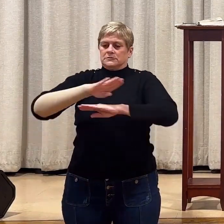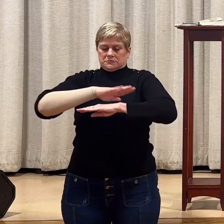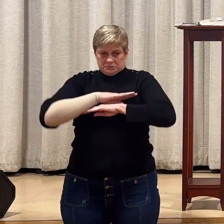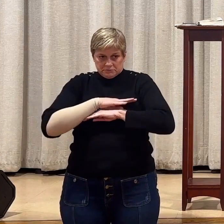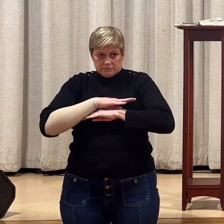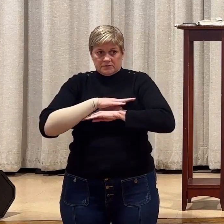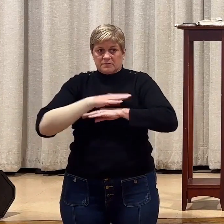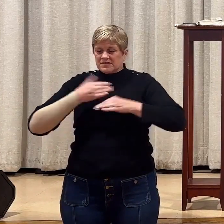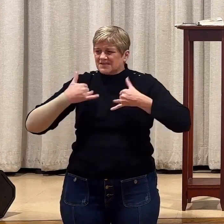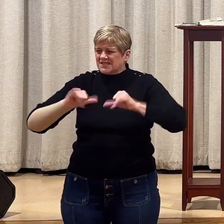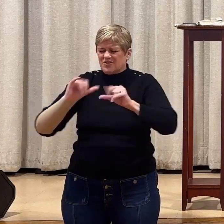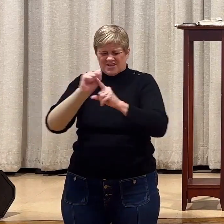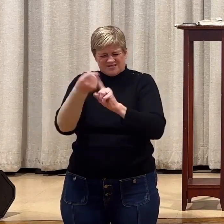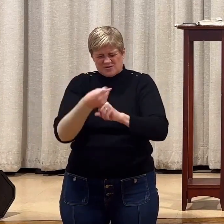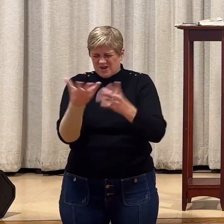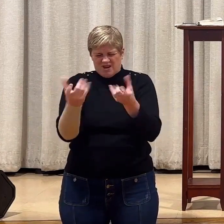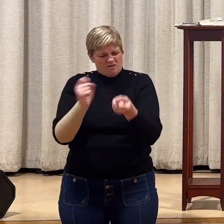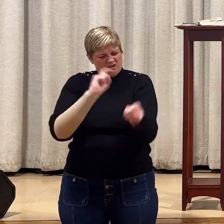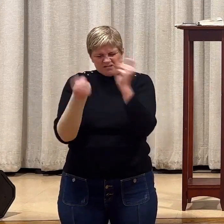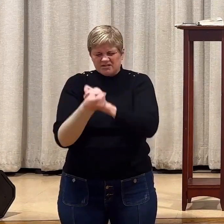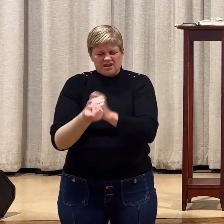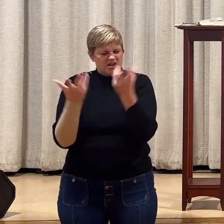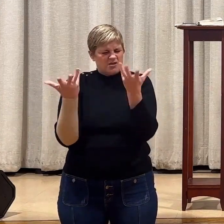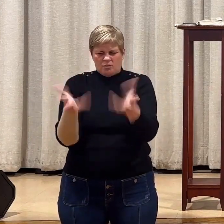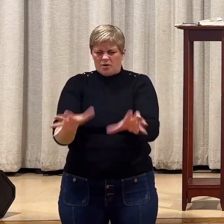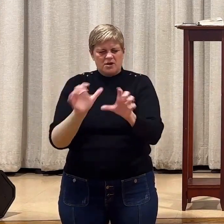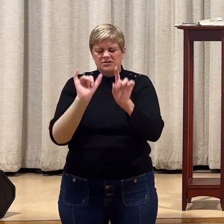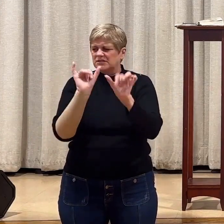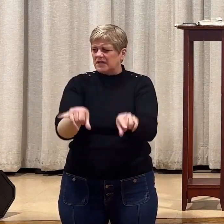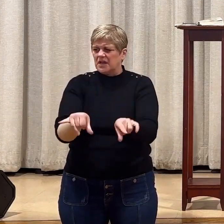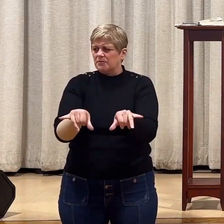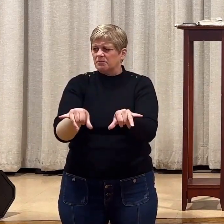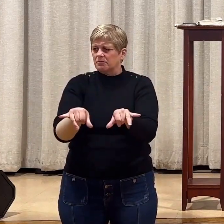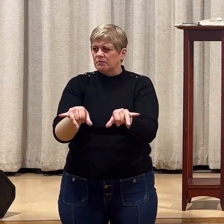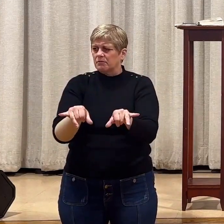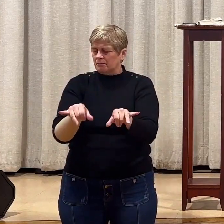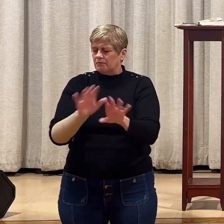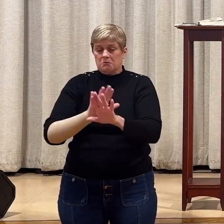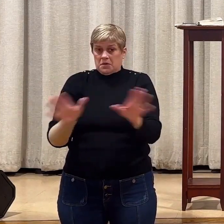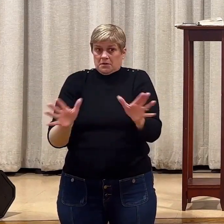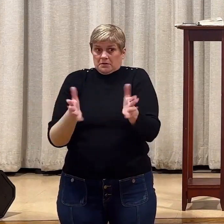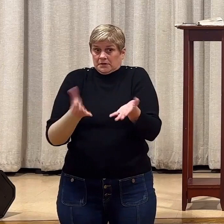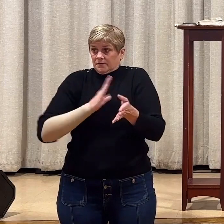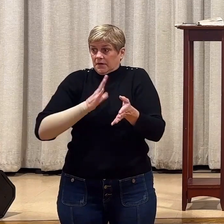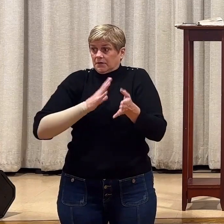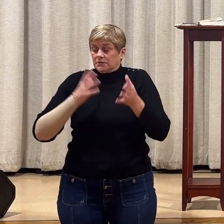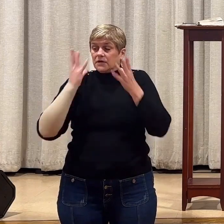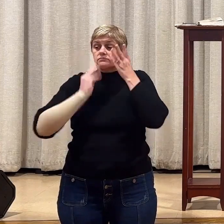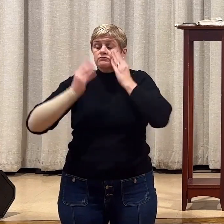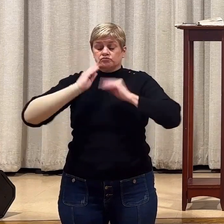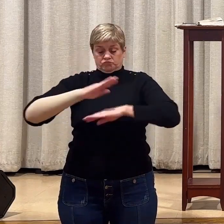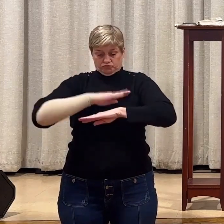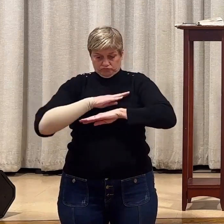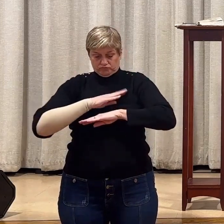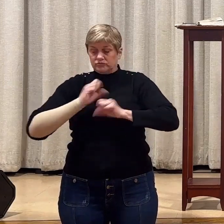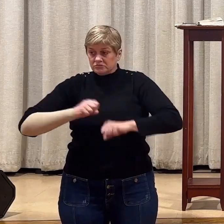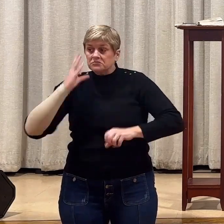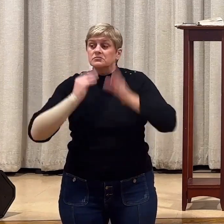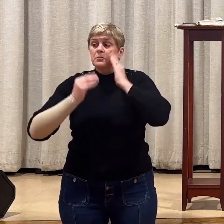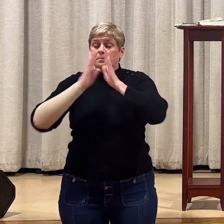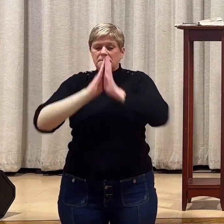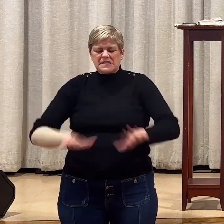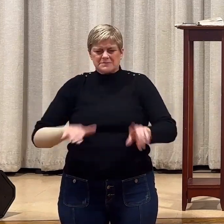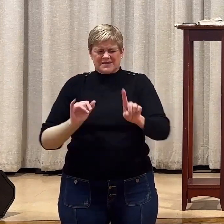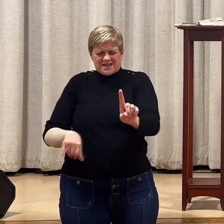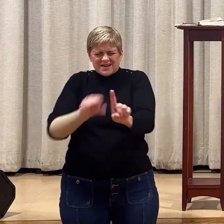the situation to change because God has told us to pray. A content heart still cries out for